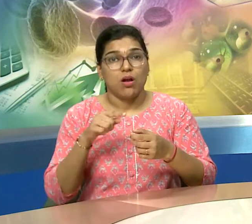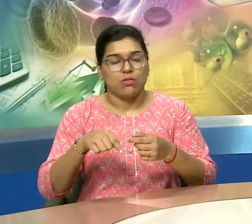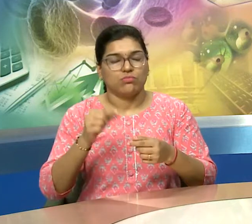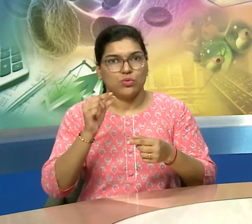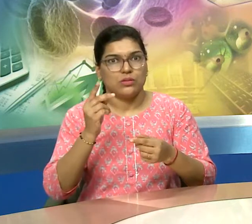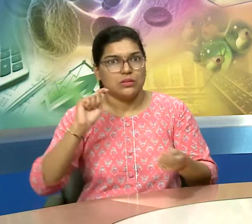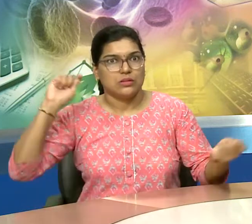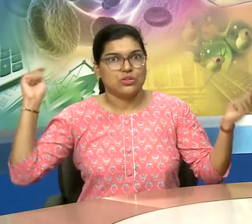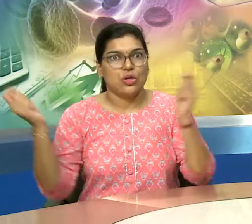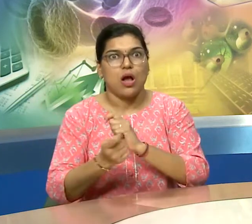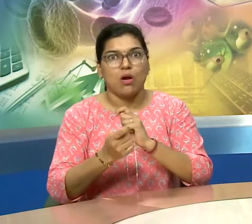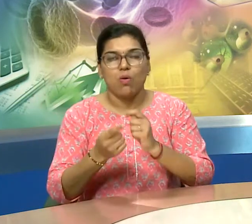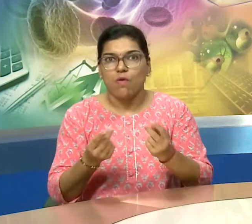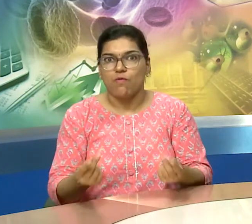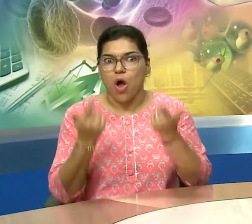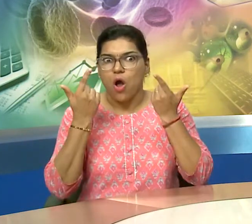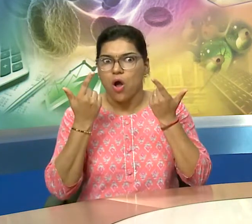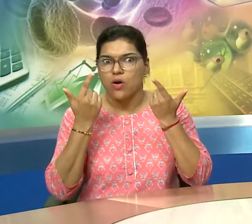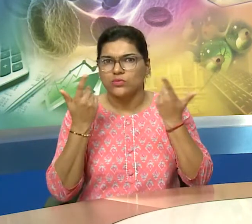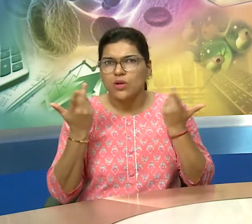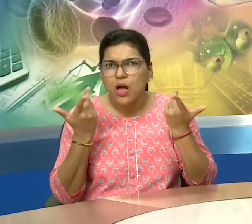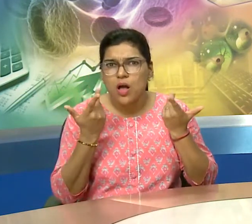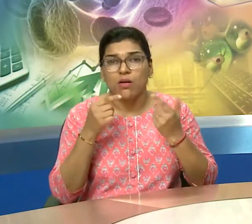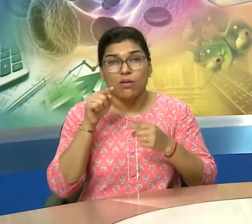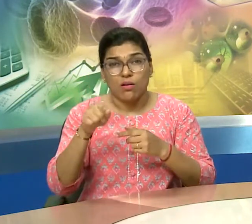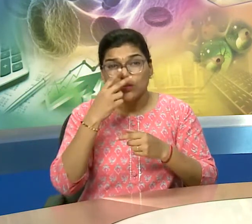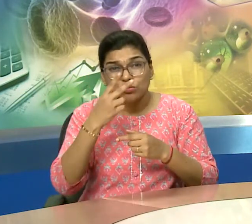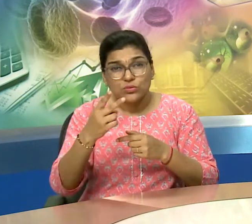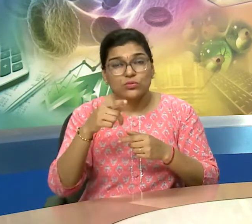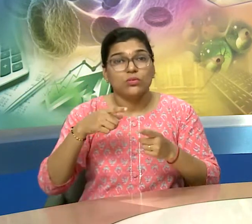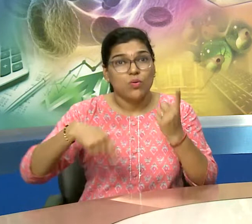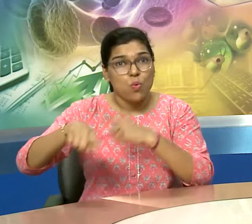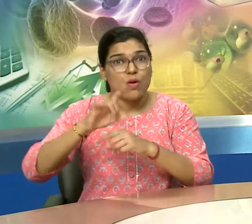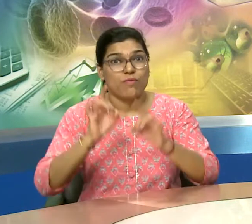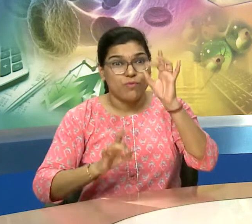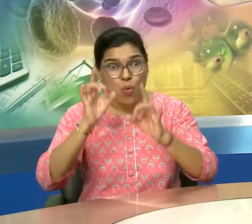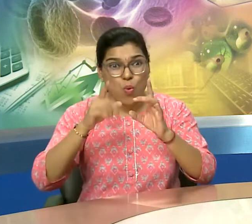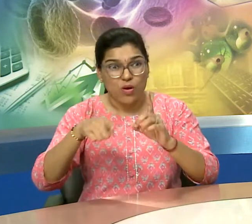So this is in continuation of the previous slide. To provide for these